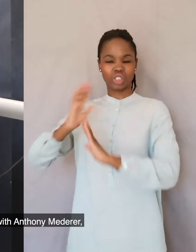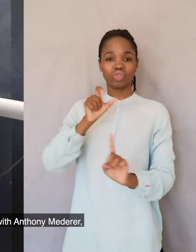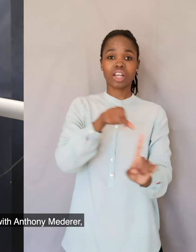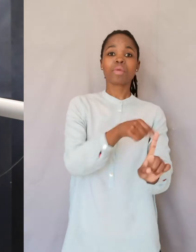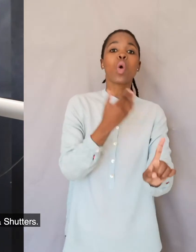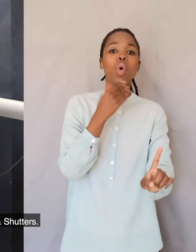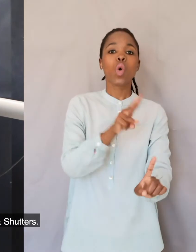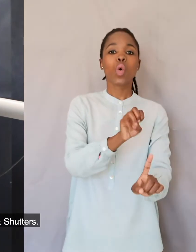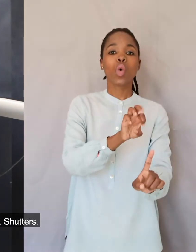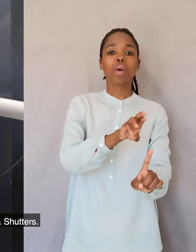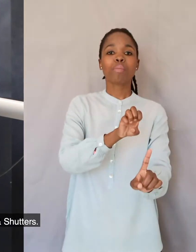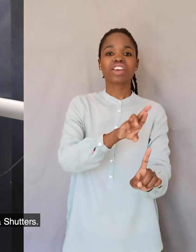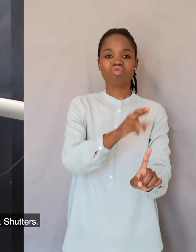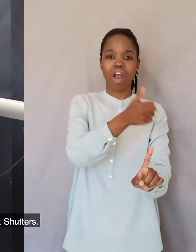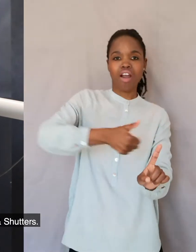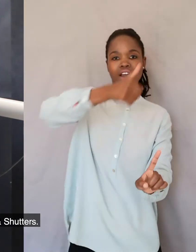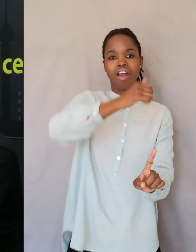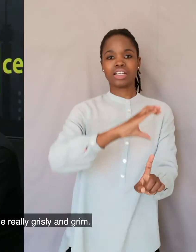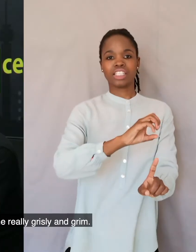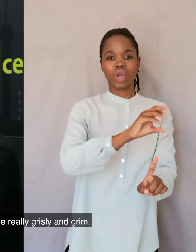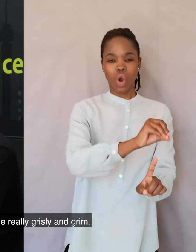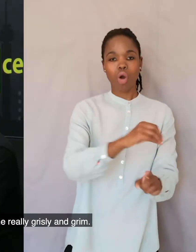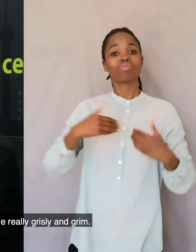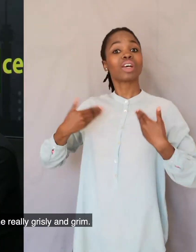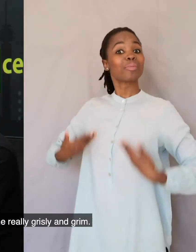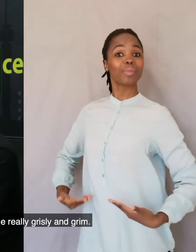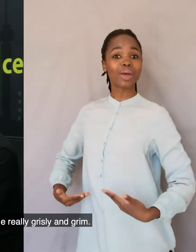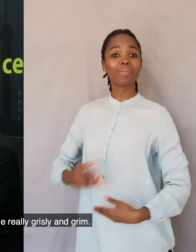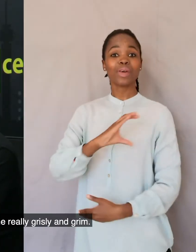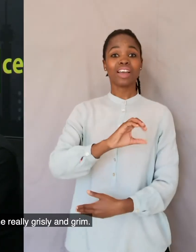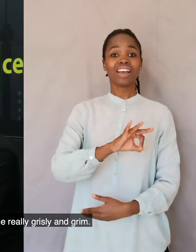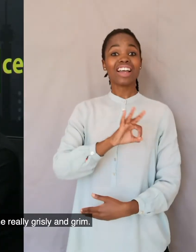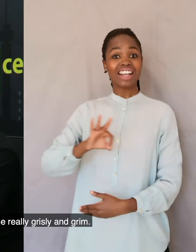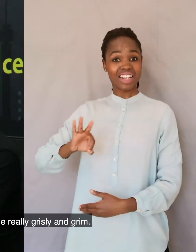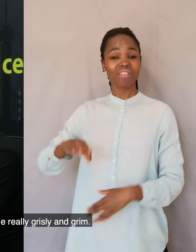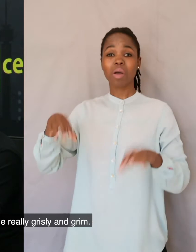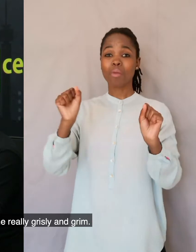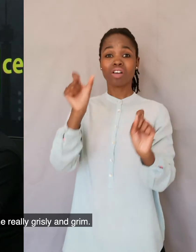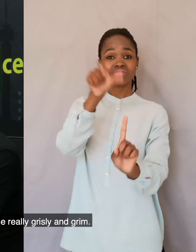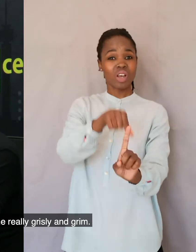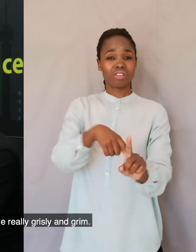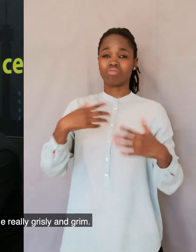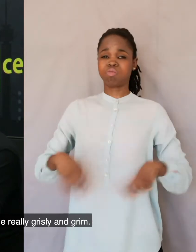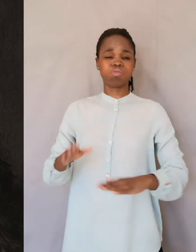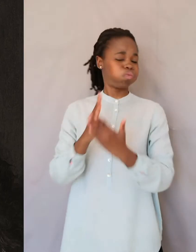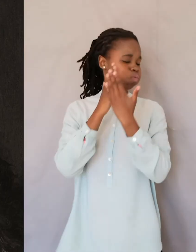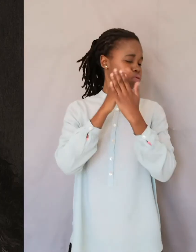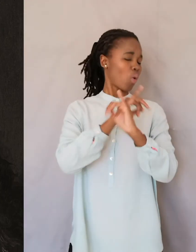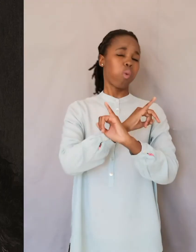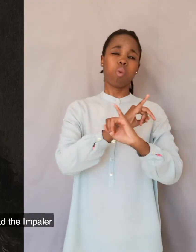Anthony Mederer, CEO of Taylor Blinds and Shutters, me, Gareth Cliff, and today someone really grisly and